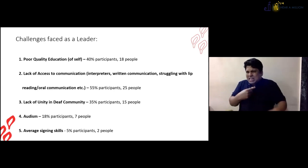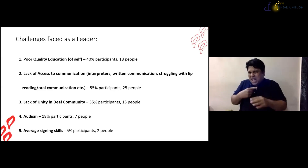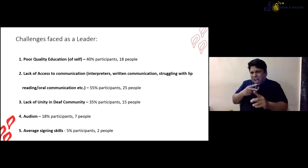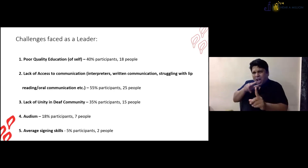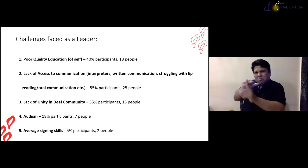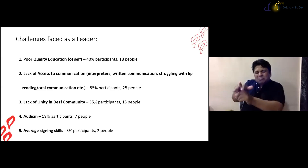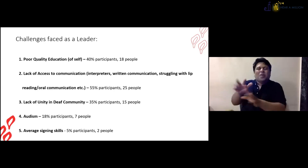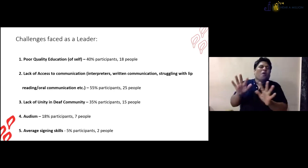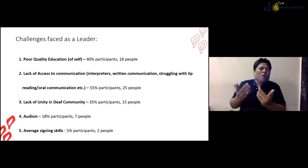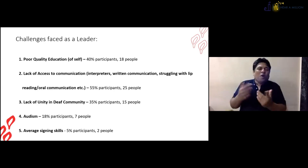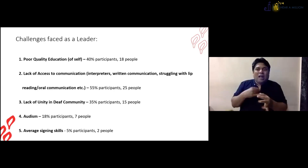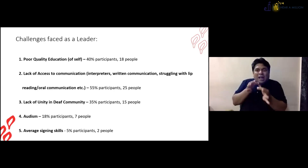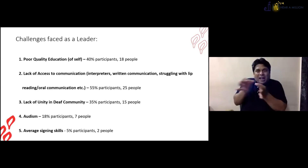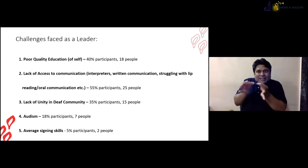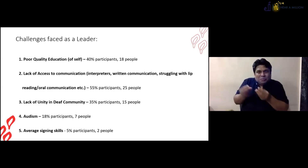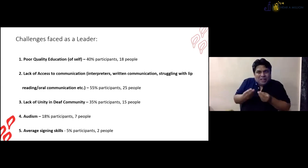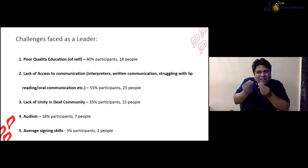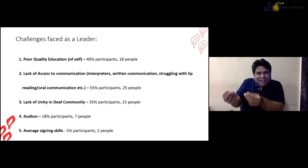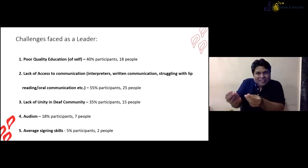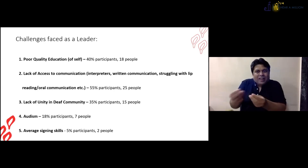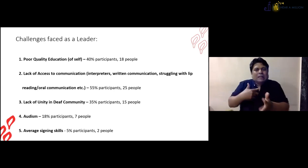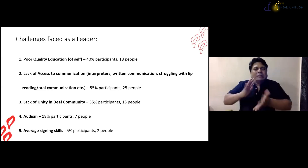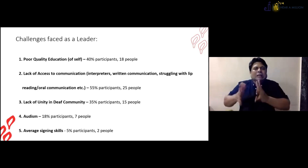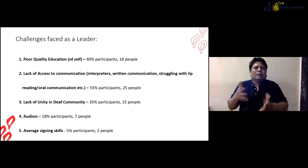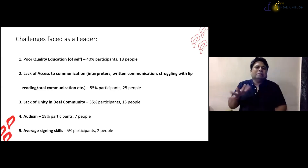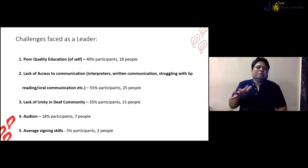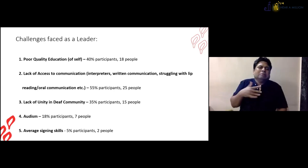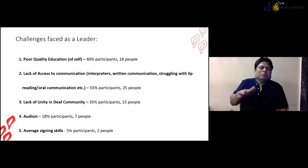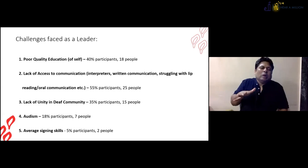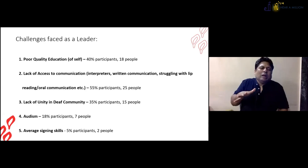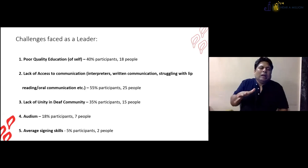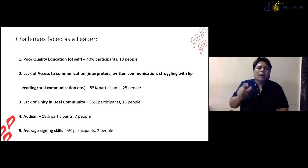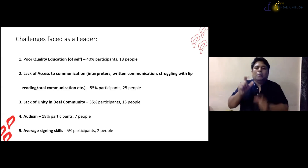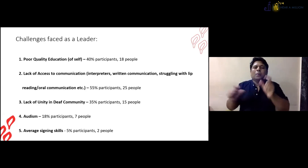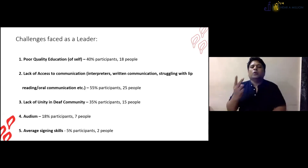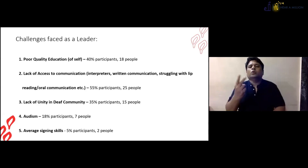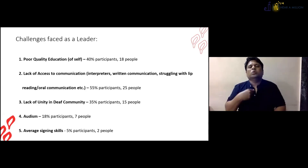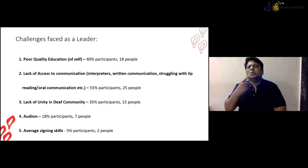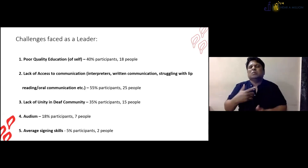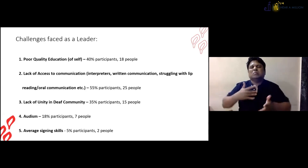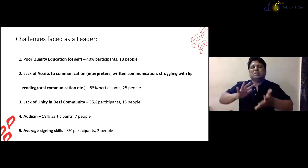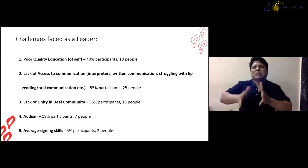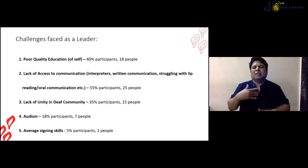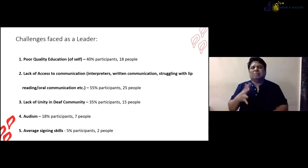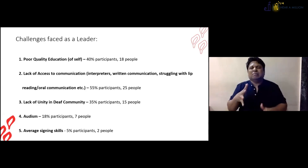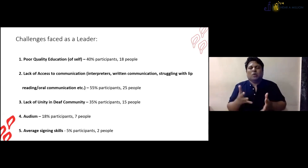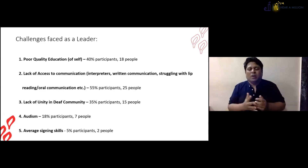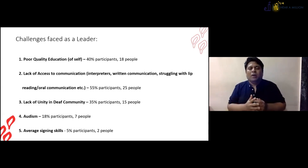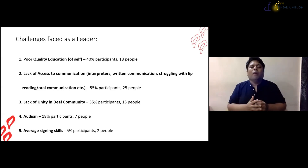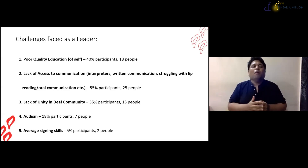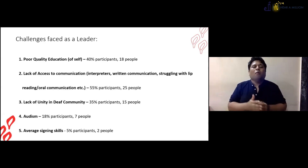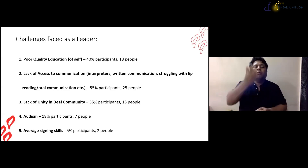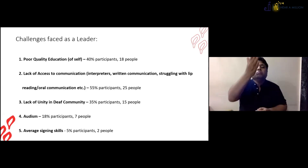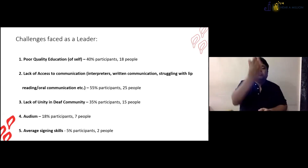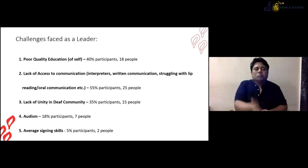skills, not being able to really explain their point through. So that's 2 people said that they